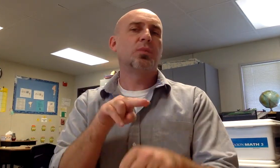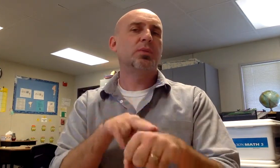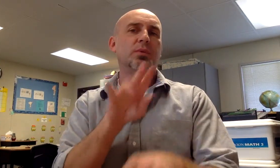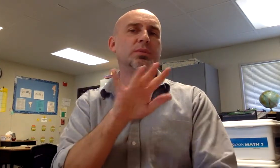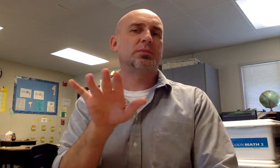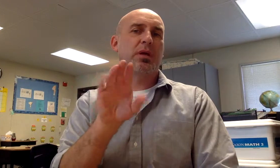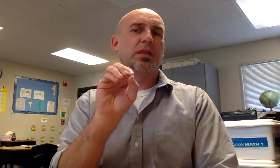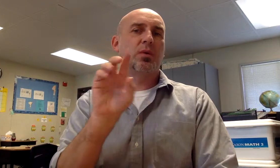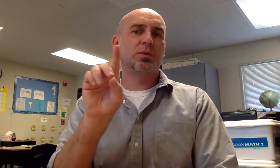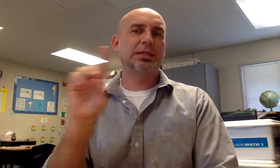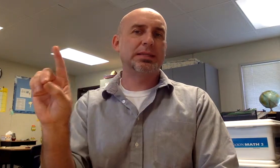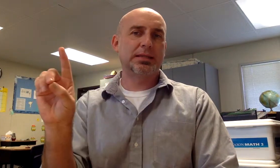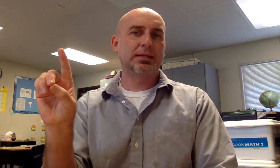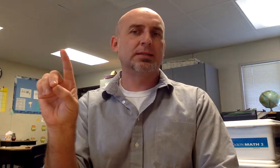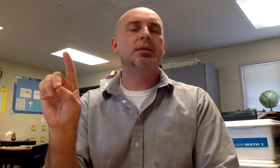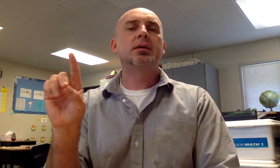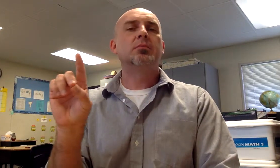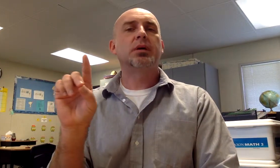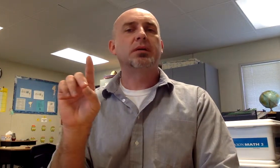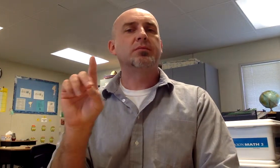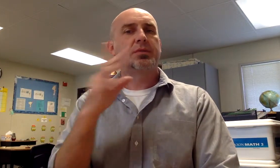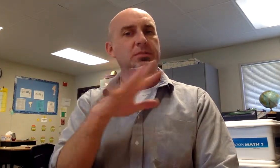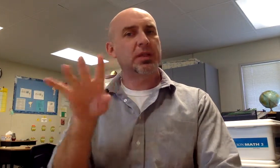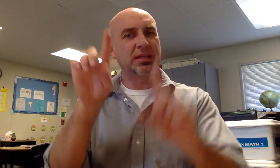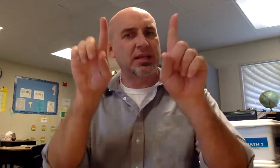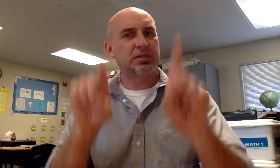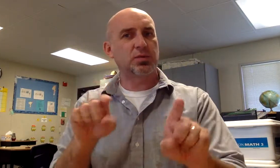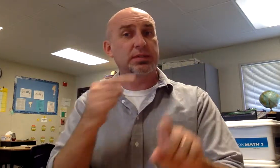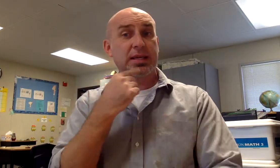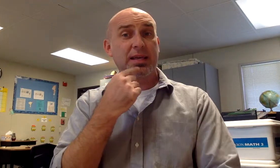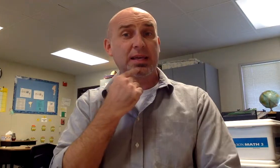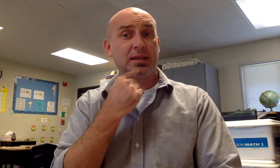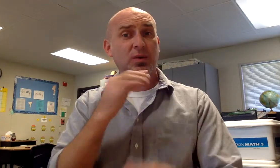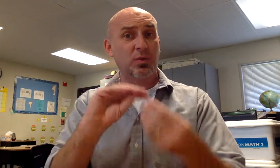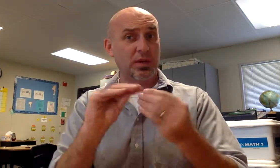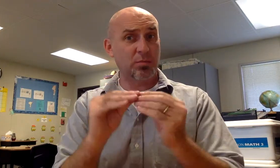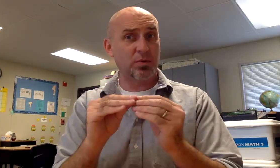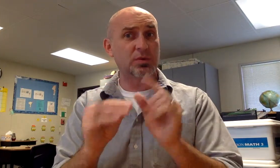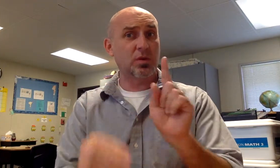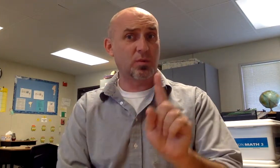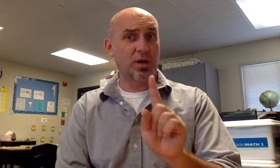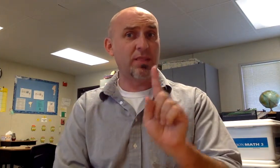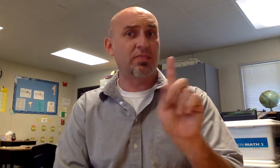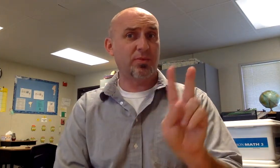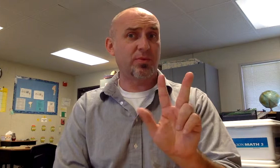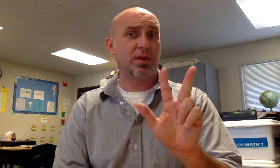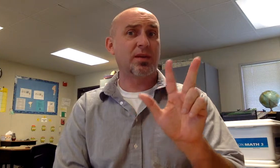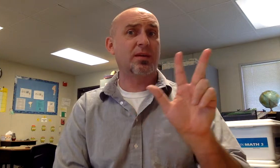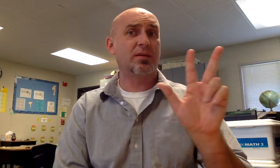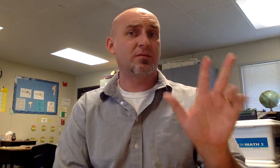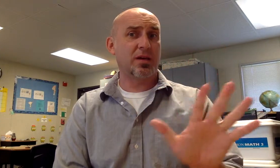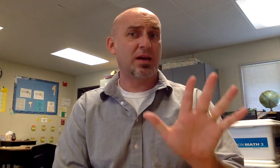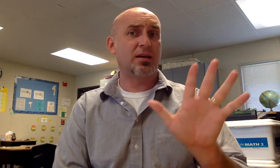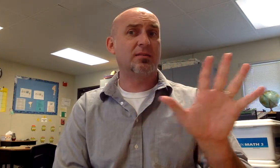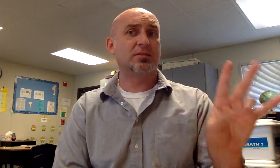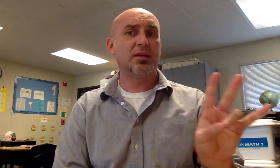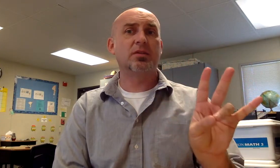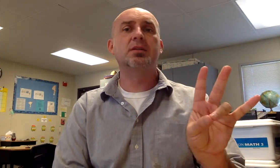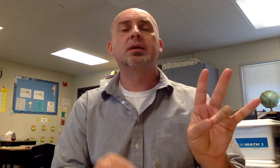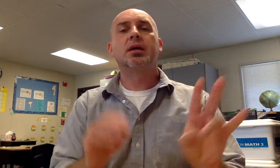we would spell it O-D-D, but for the spelling test we'll say, the numbers that are 1, 3, 5, 7, and